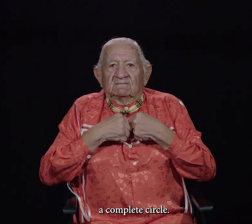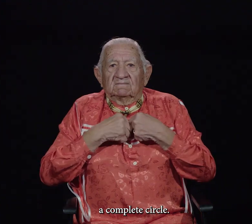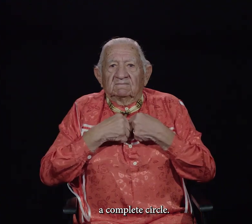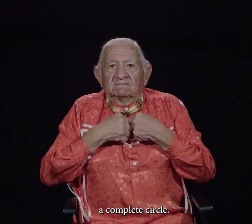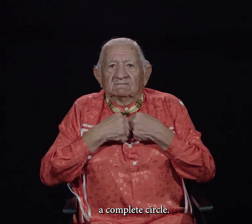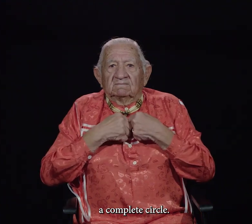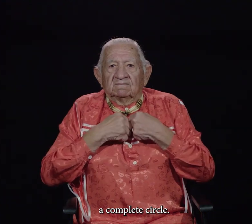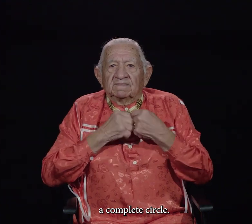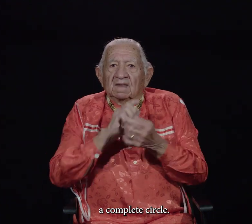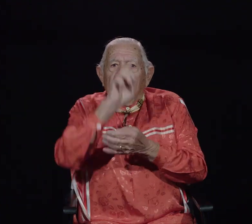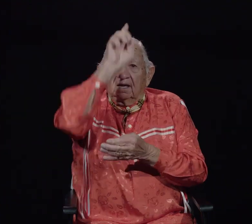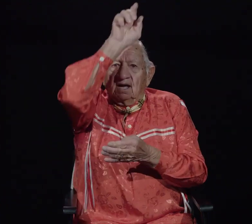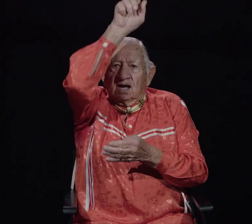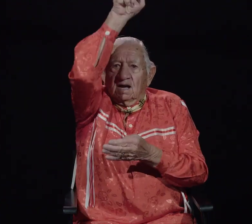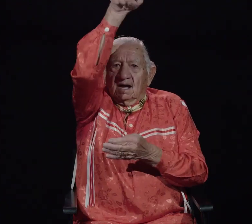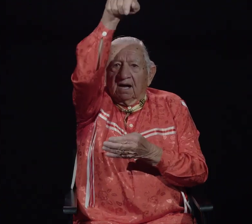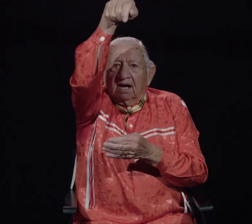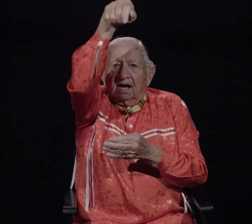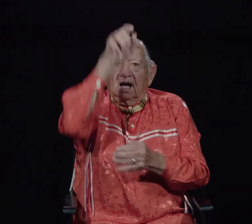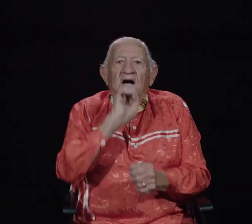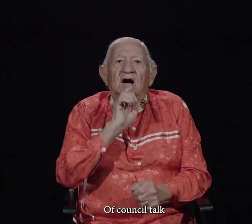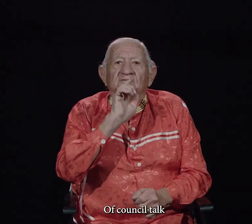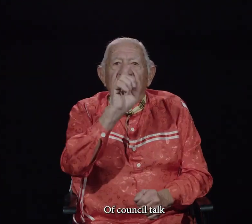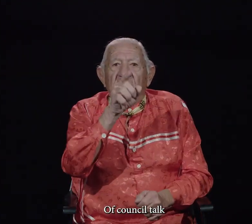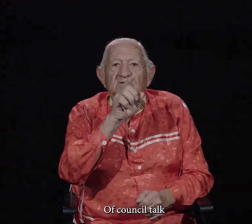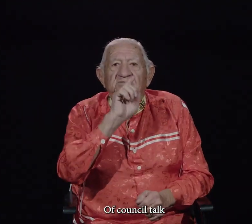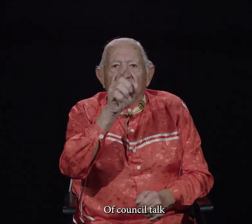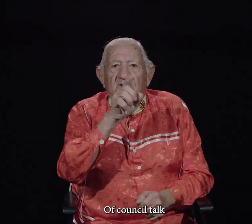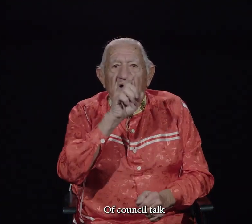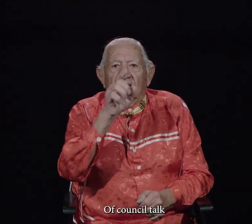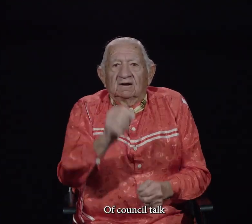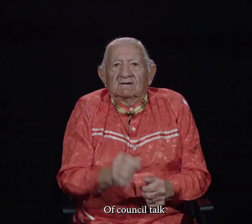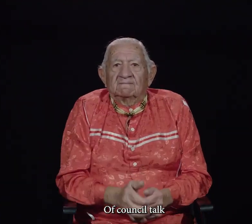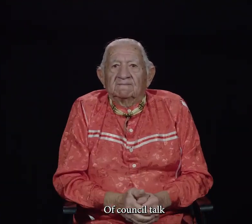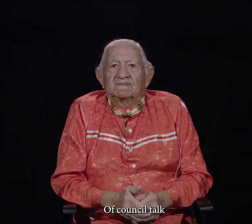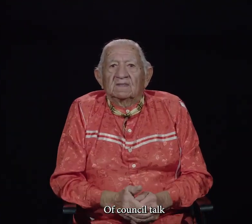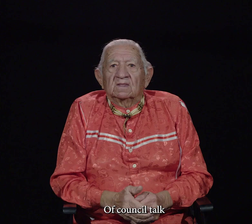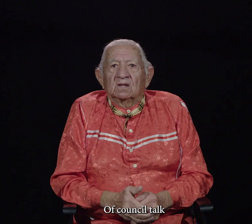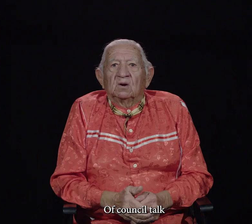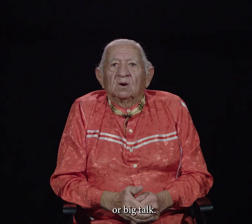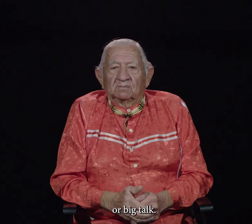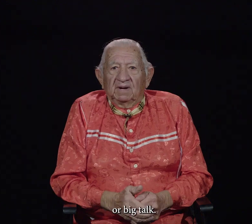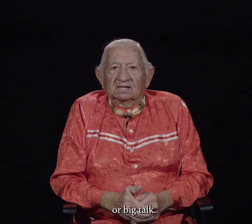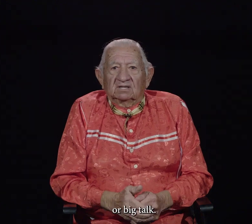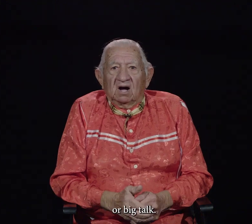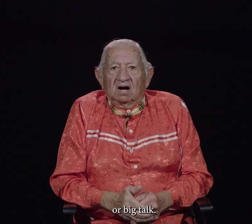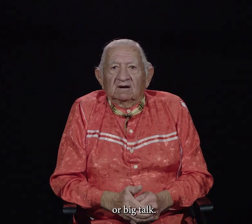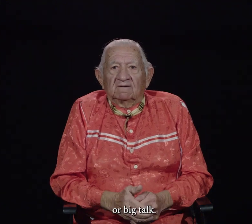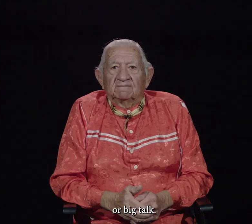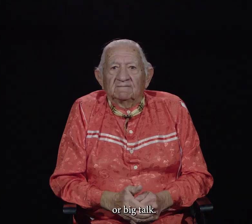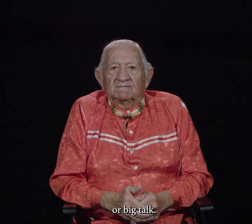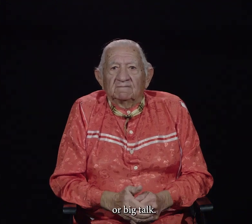of council talk or big talk.